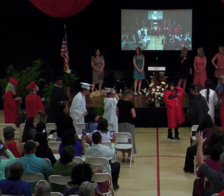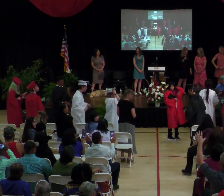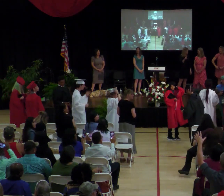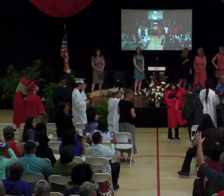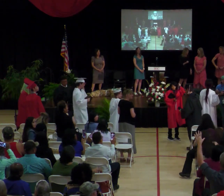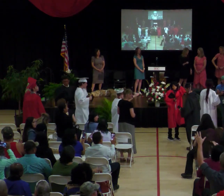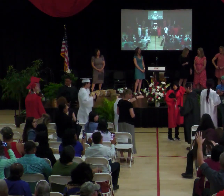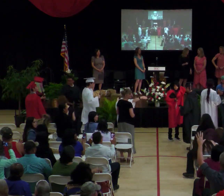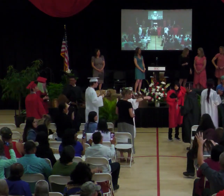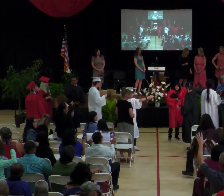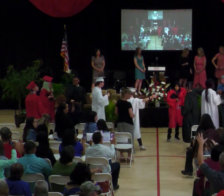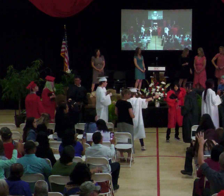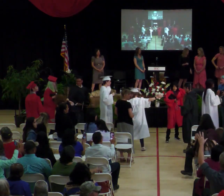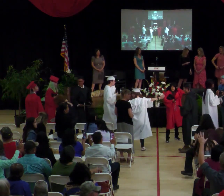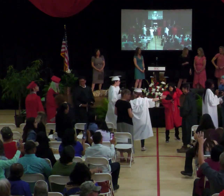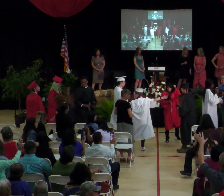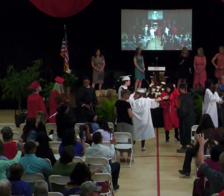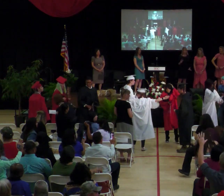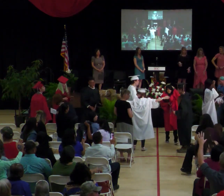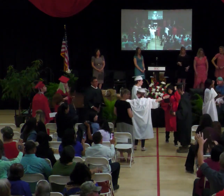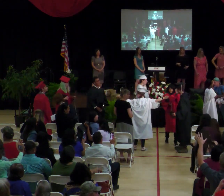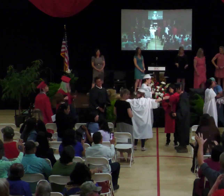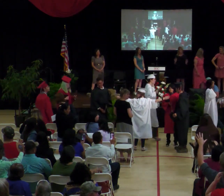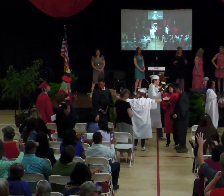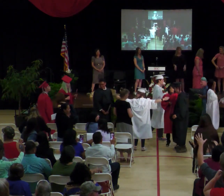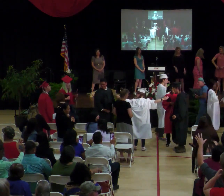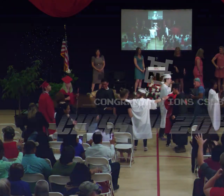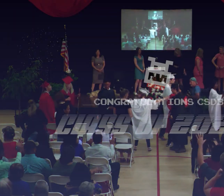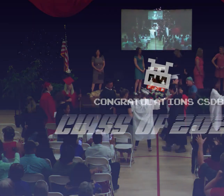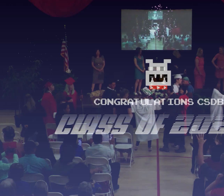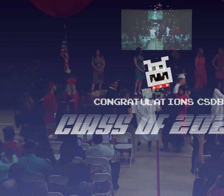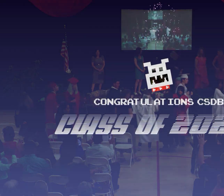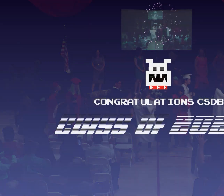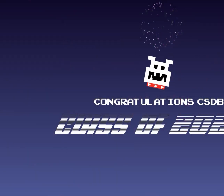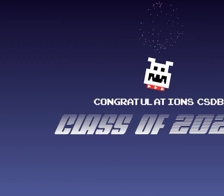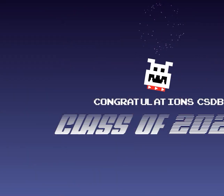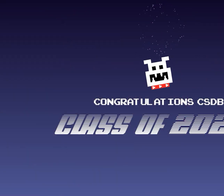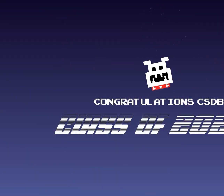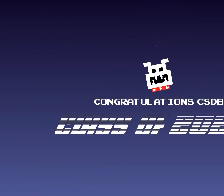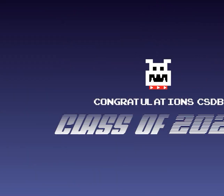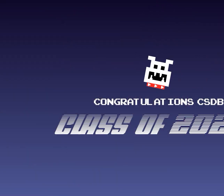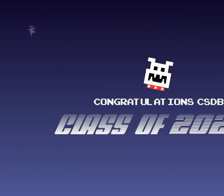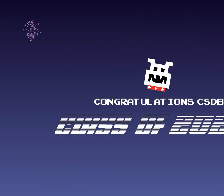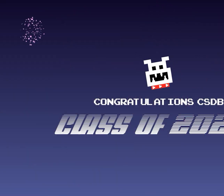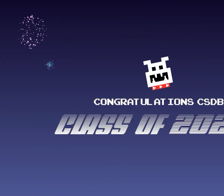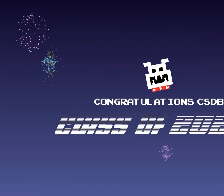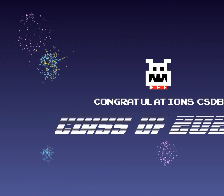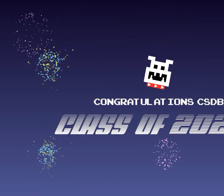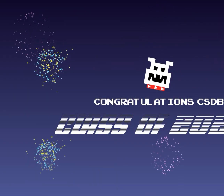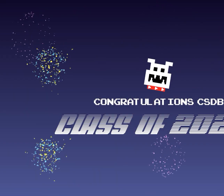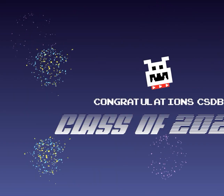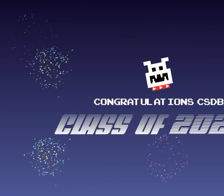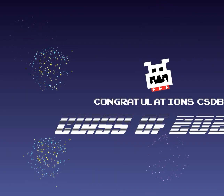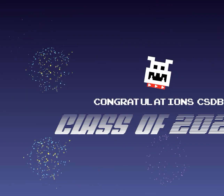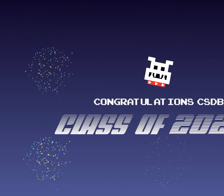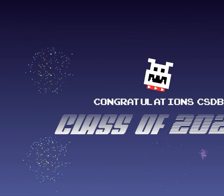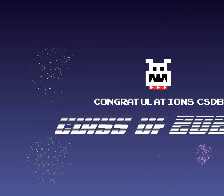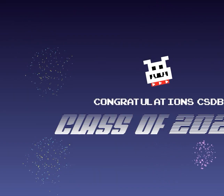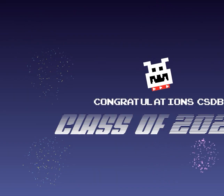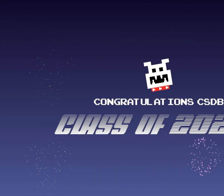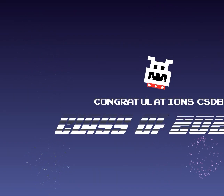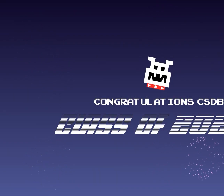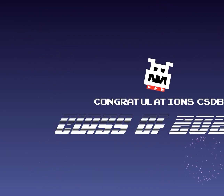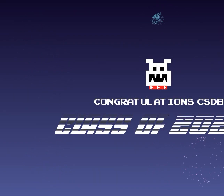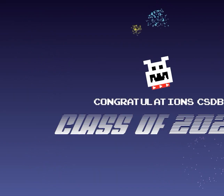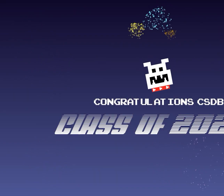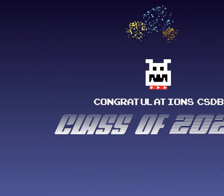As Maria I They're They're only They're if they're